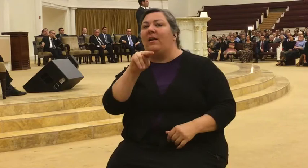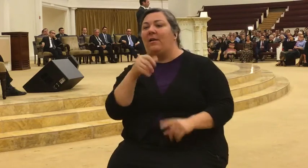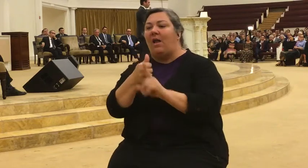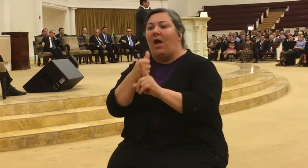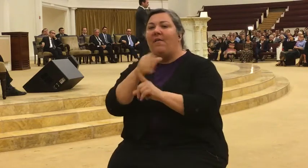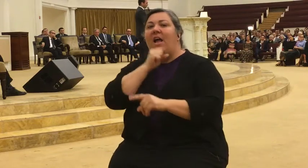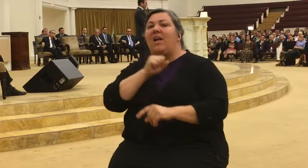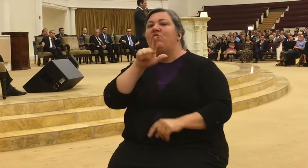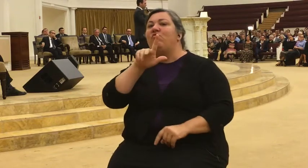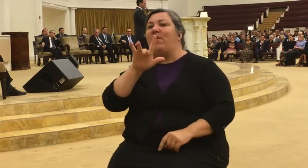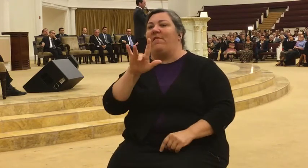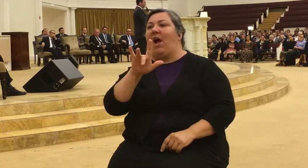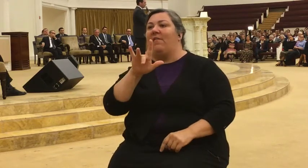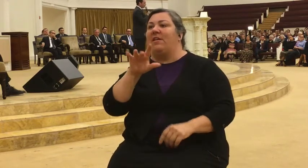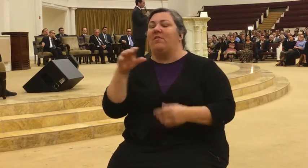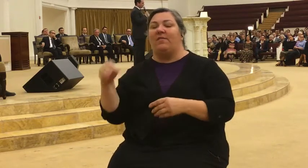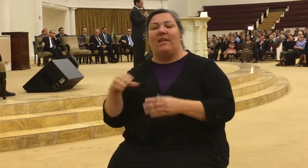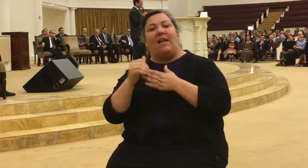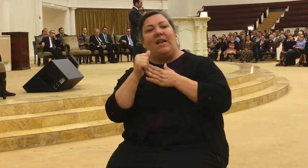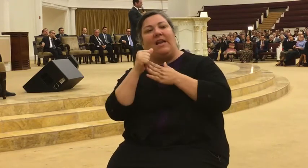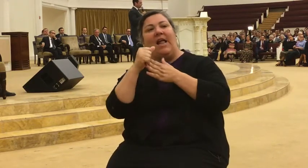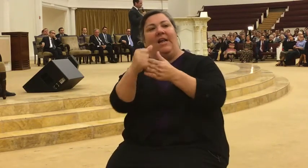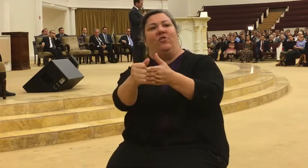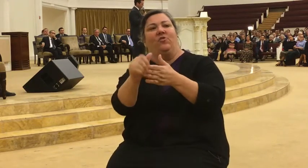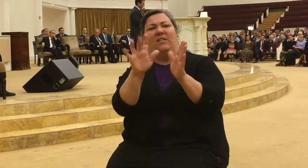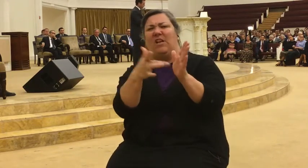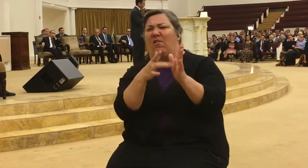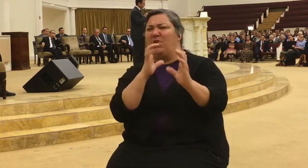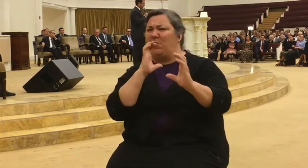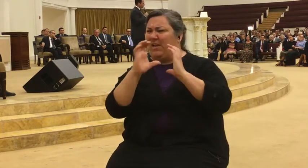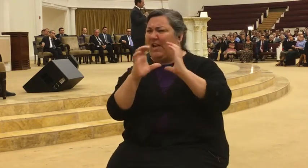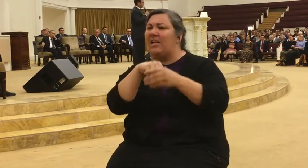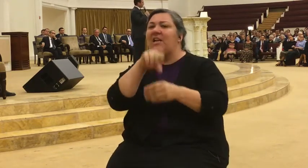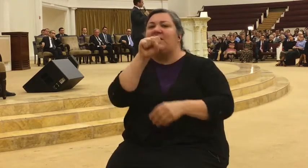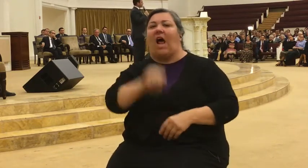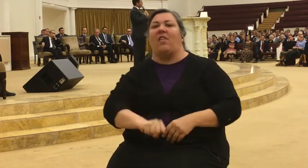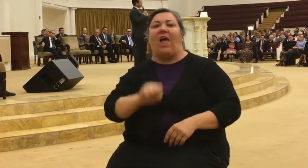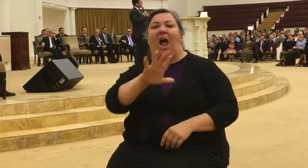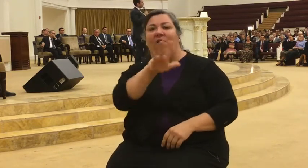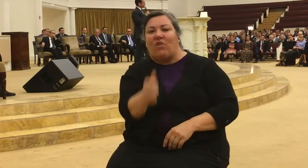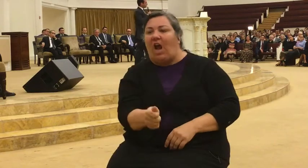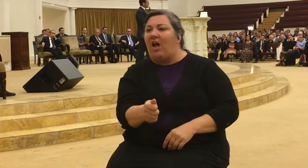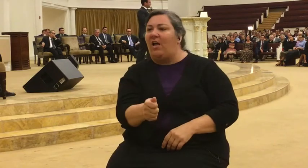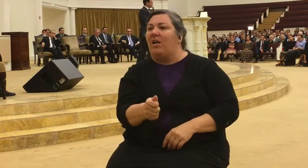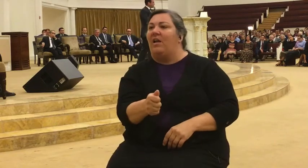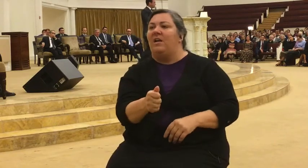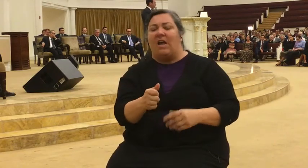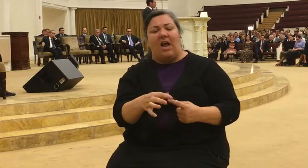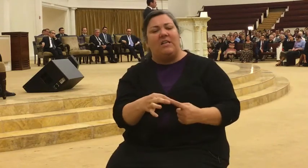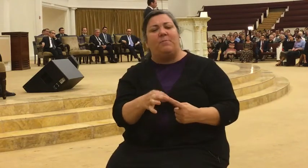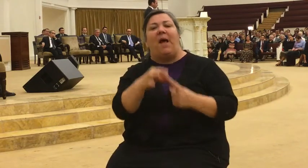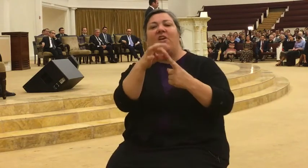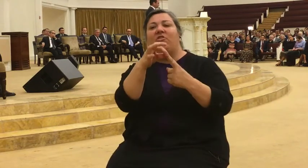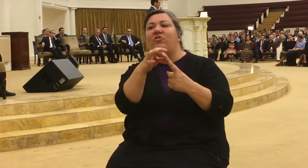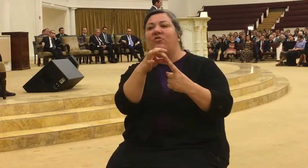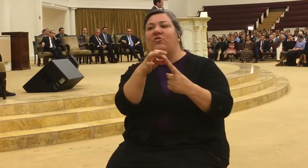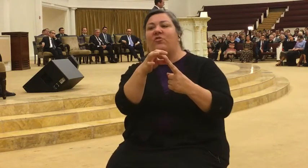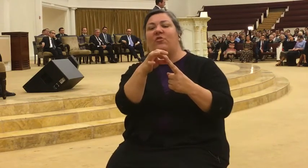of Alternative Communication at the University of South Africa. Here, he was given special attention of one nurse